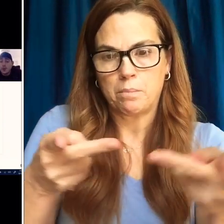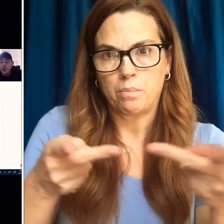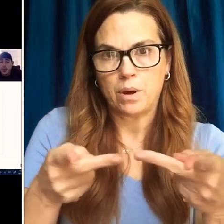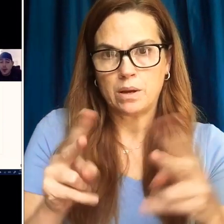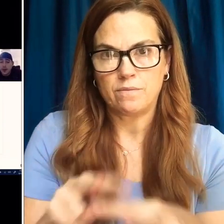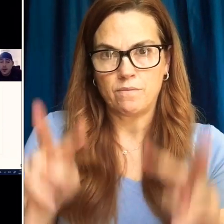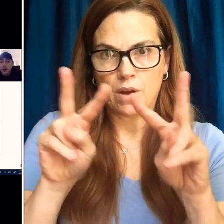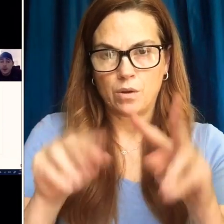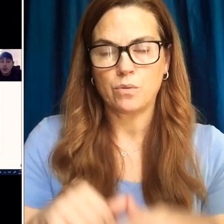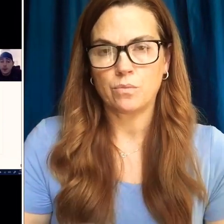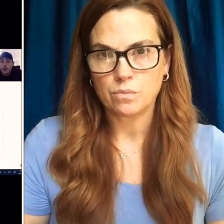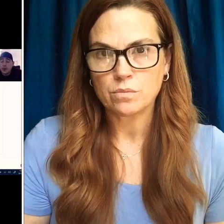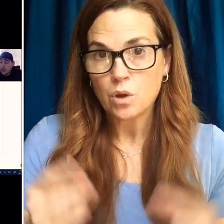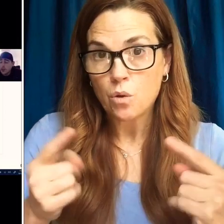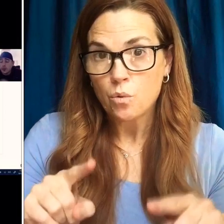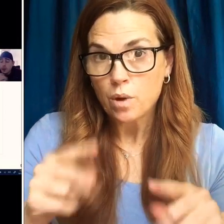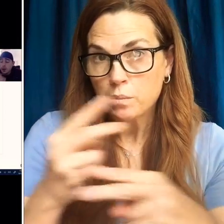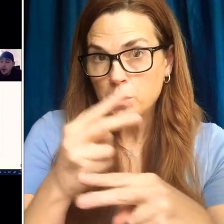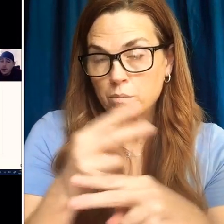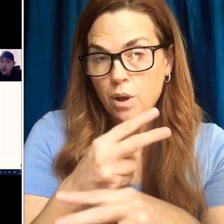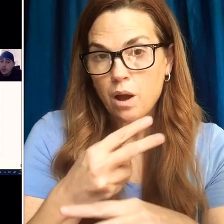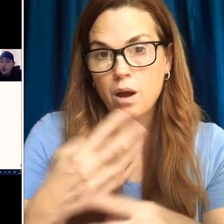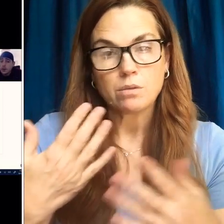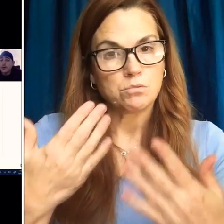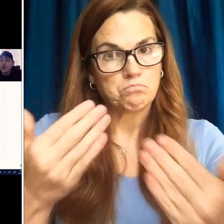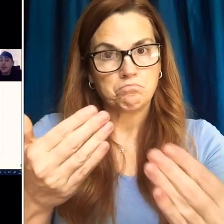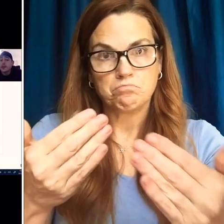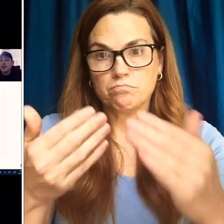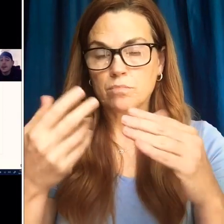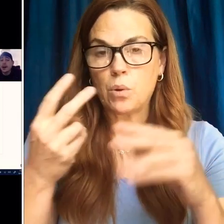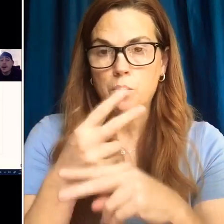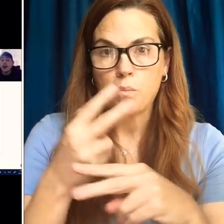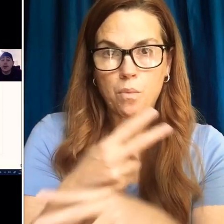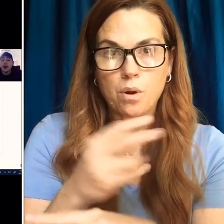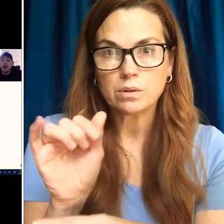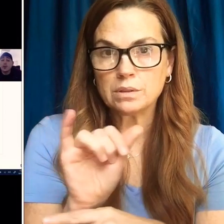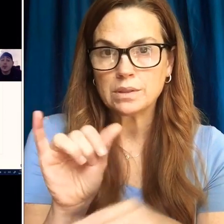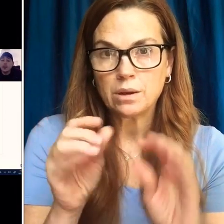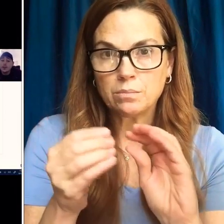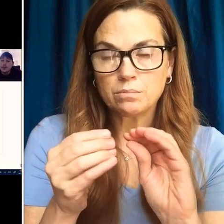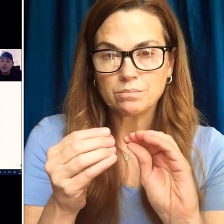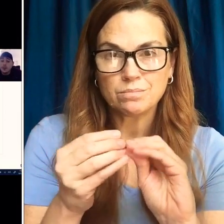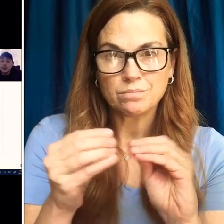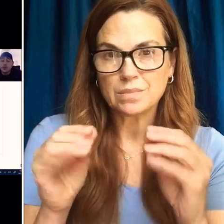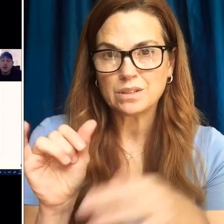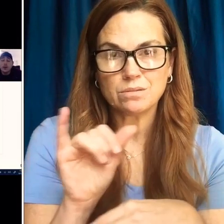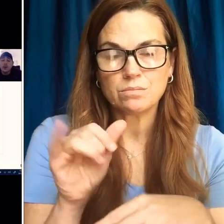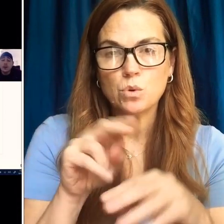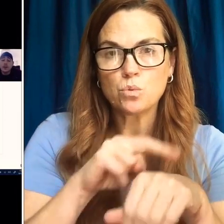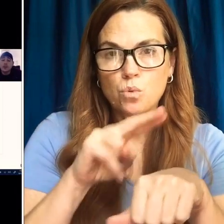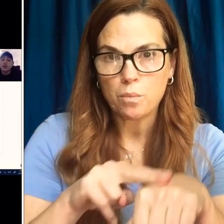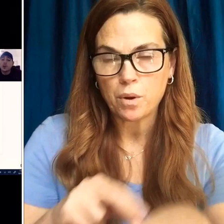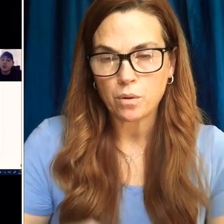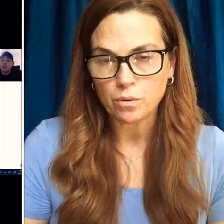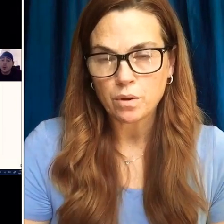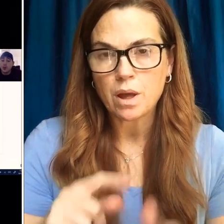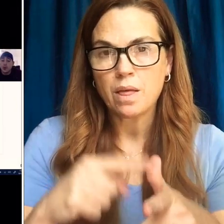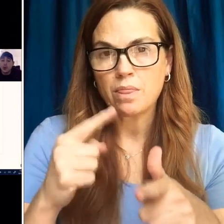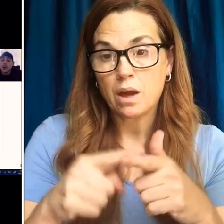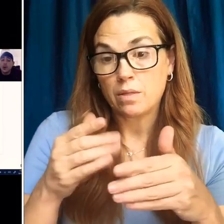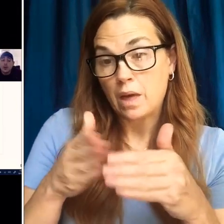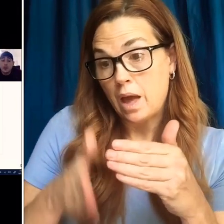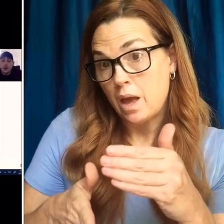I'm multiplying, the rule is I multiply like normal, and then at the end I count how many digits are to the right of my decimal in